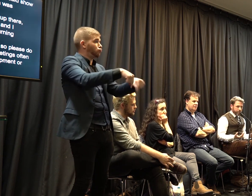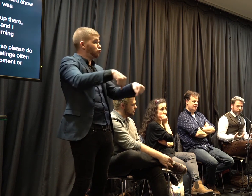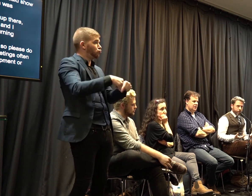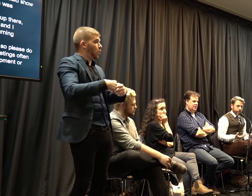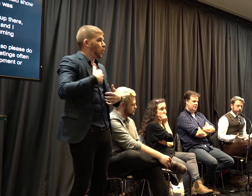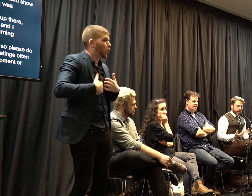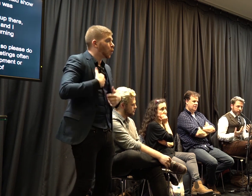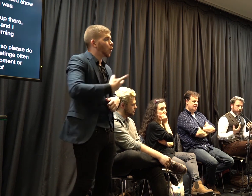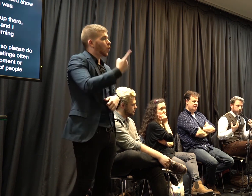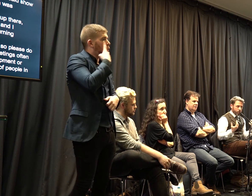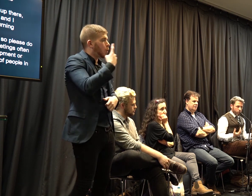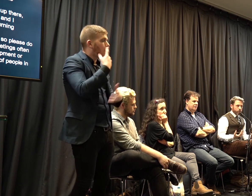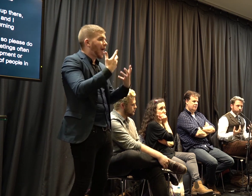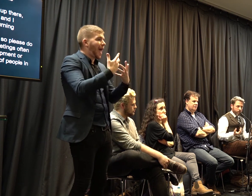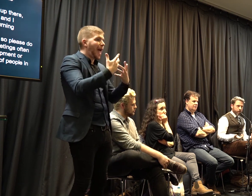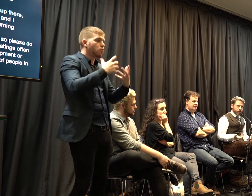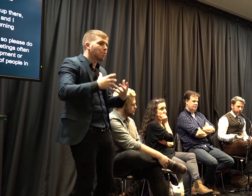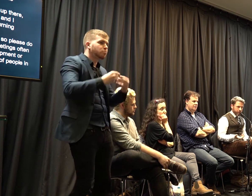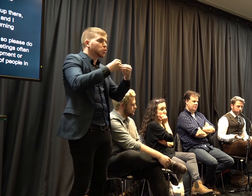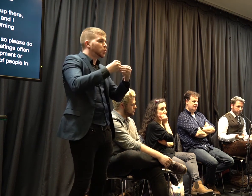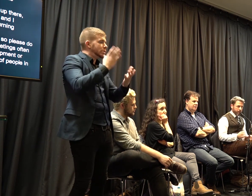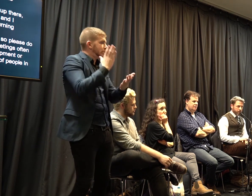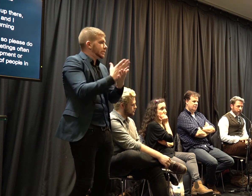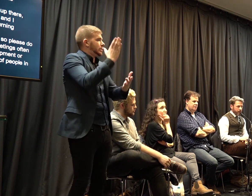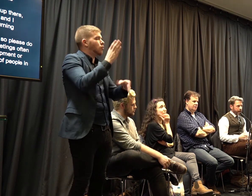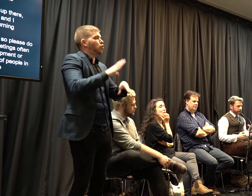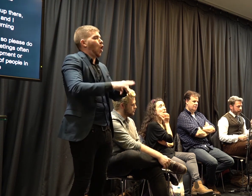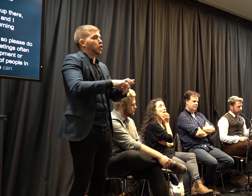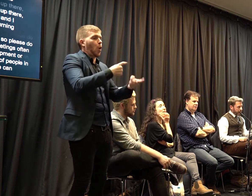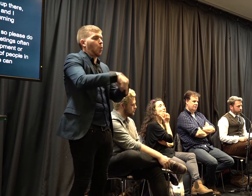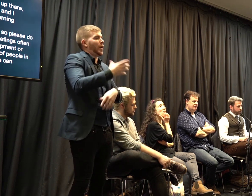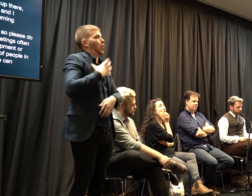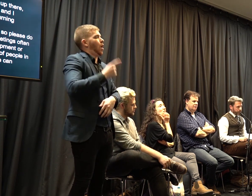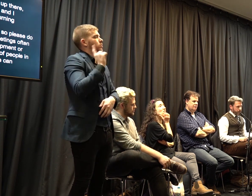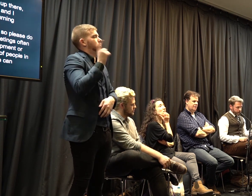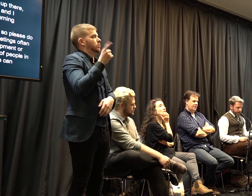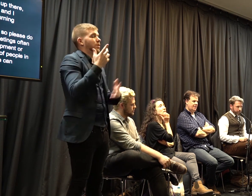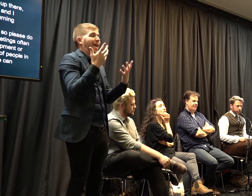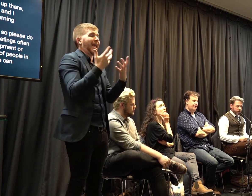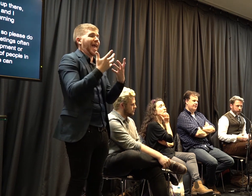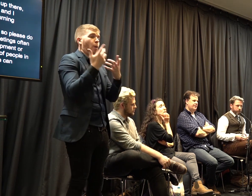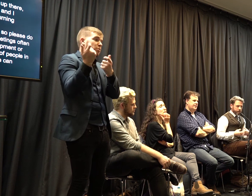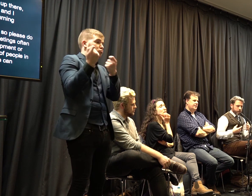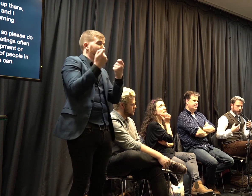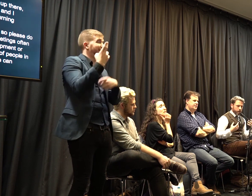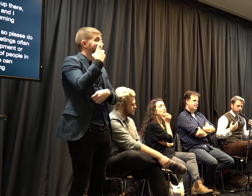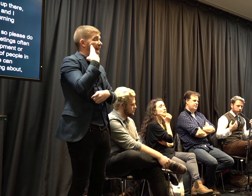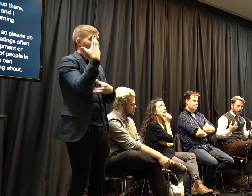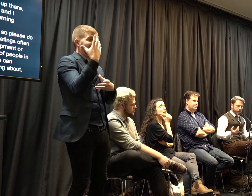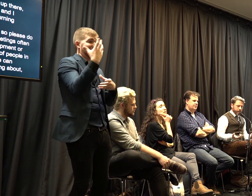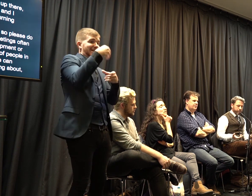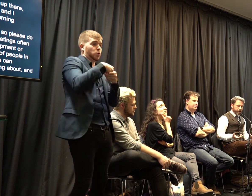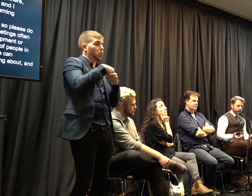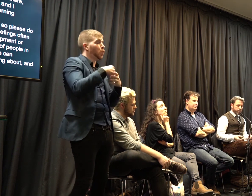how we can produce exactly the sorts of rehearsals that we're talking about, and exactly how we bring deaf people either into